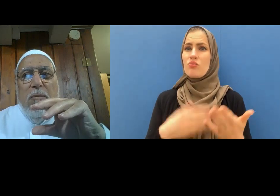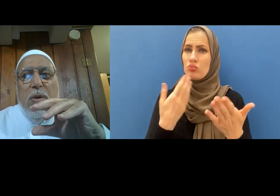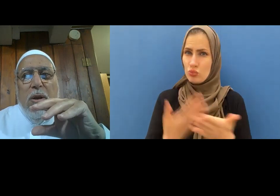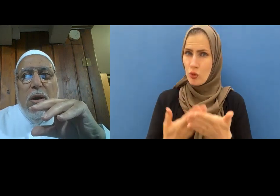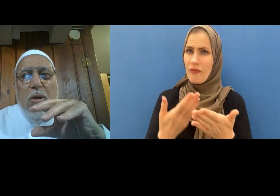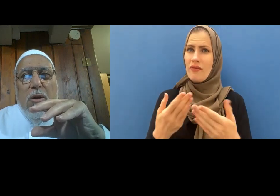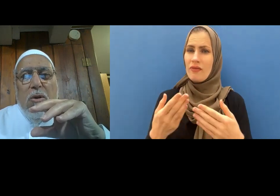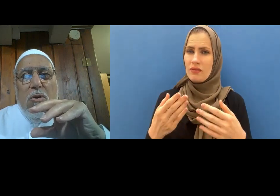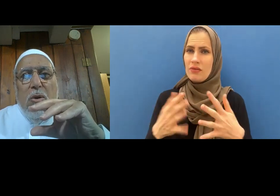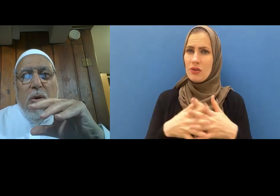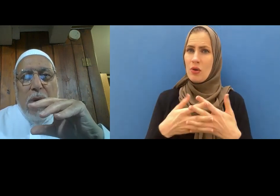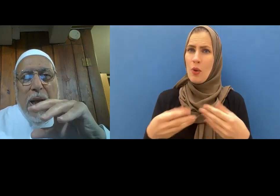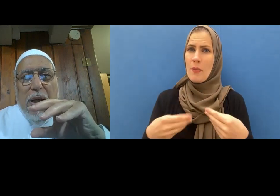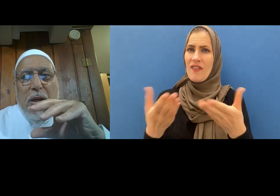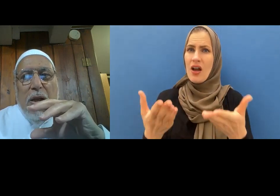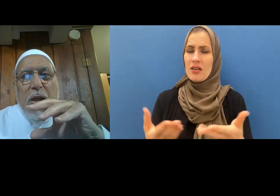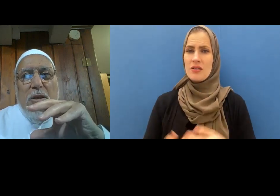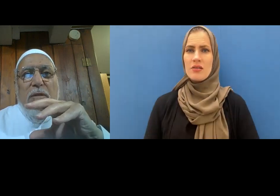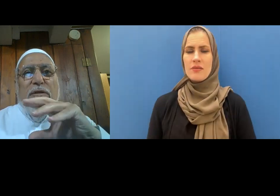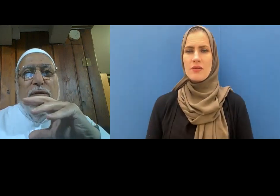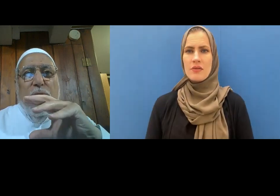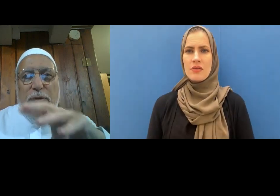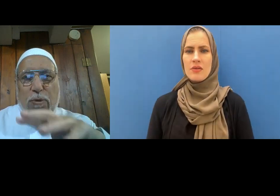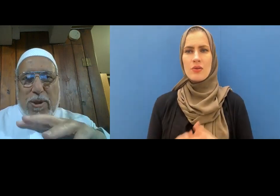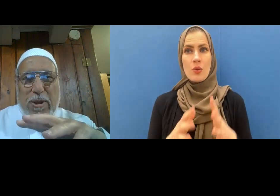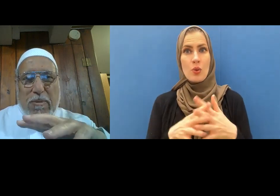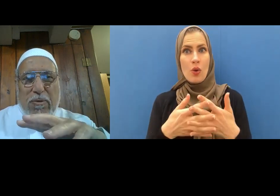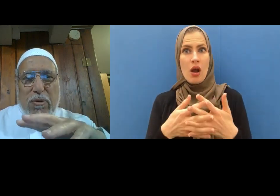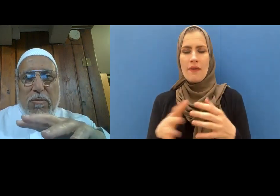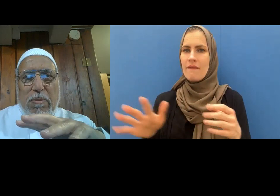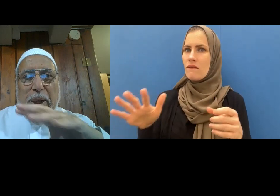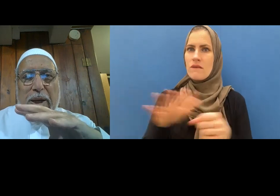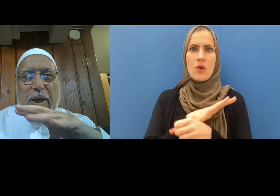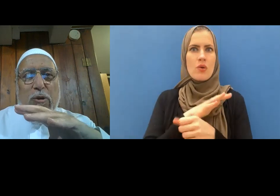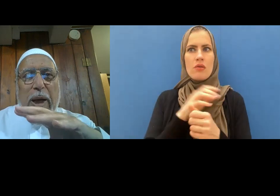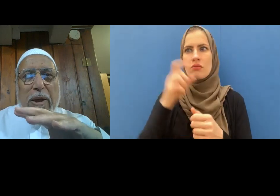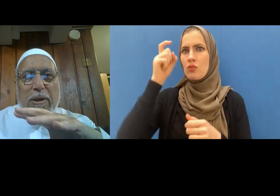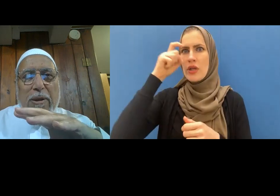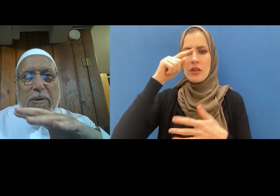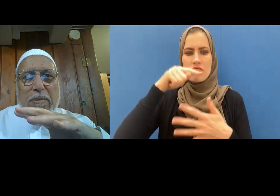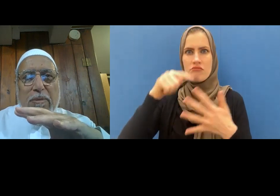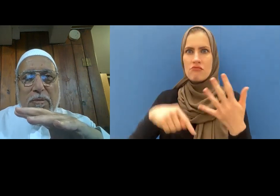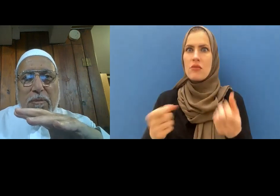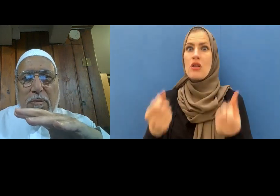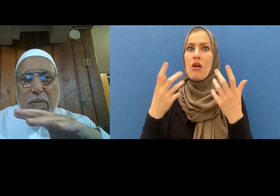provides. So the Quran is full of wisdom from beginning to end.